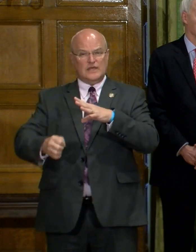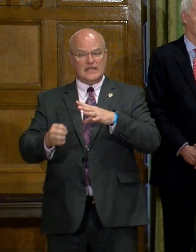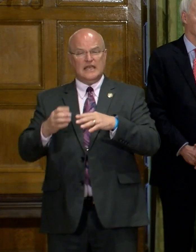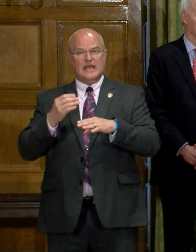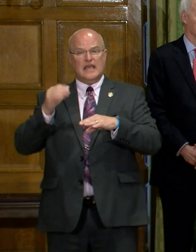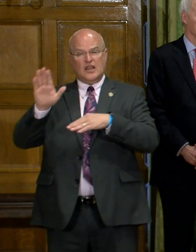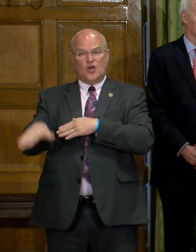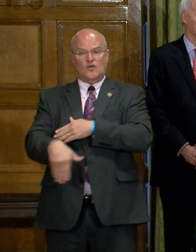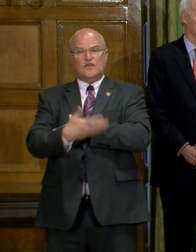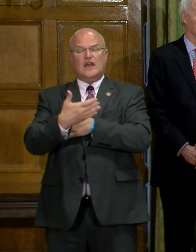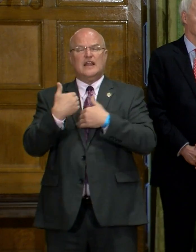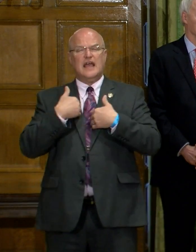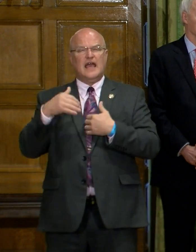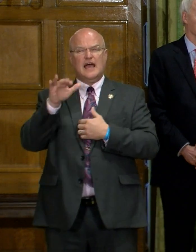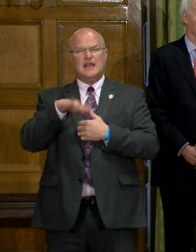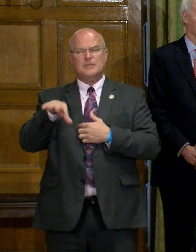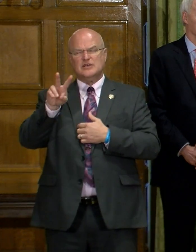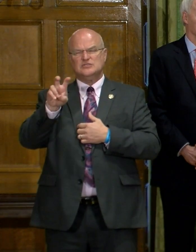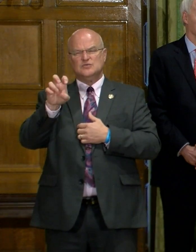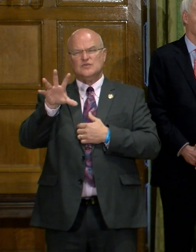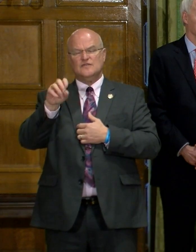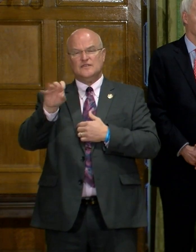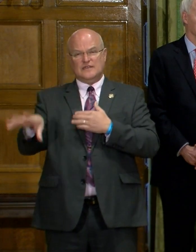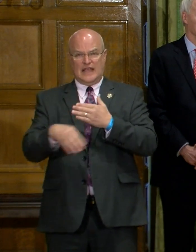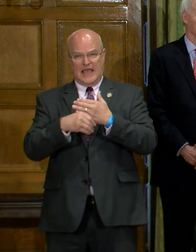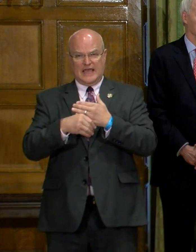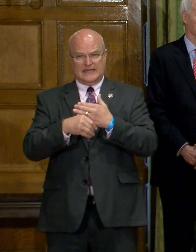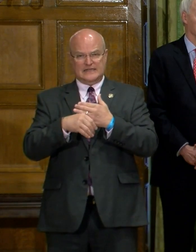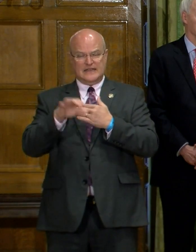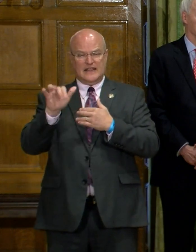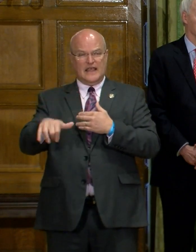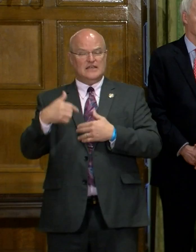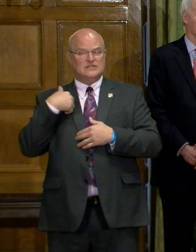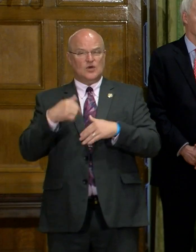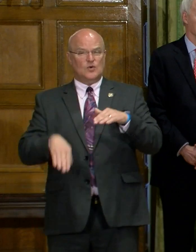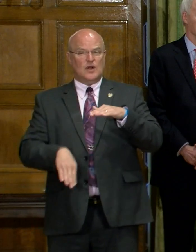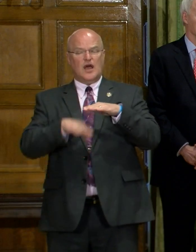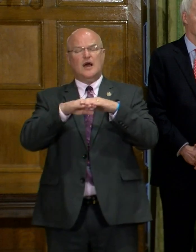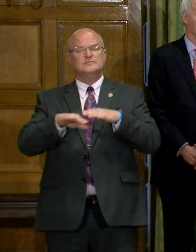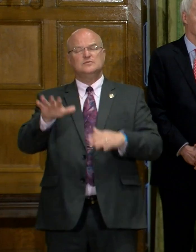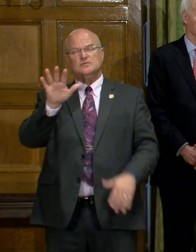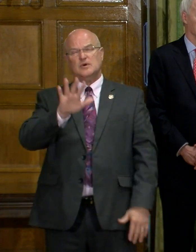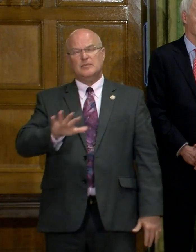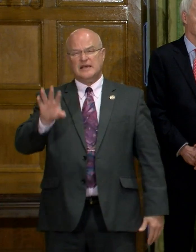and overnight we've had about 250 added to that. So we're up to